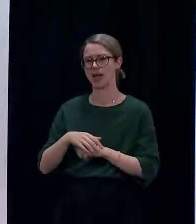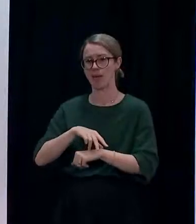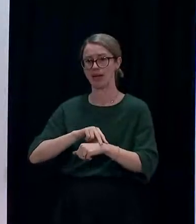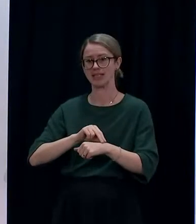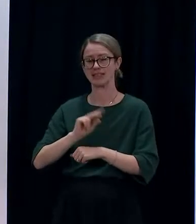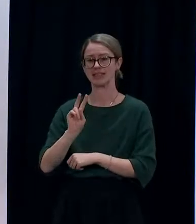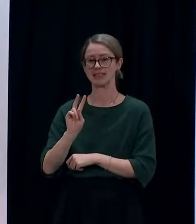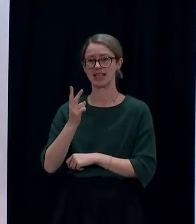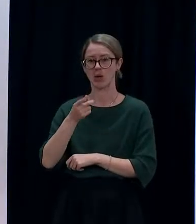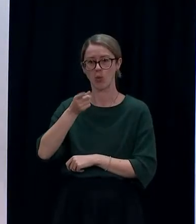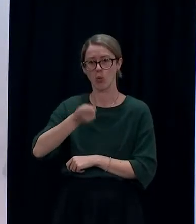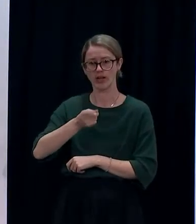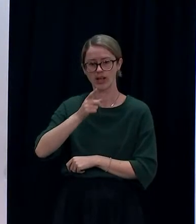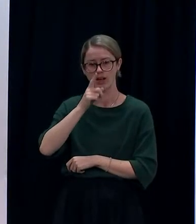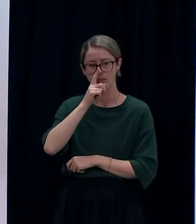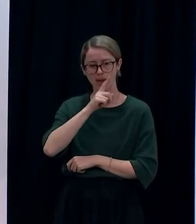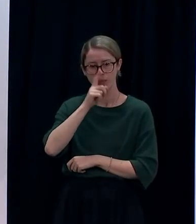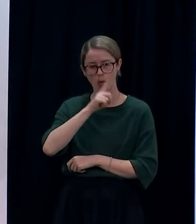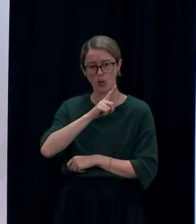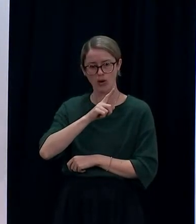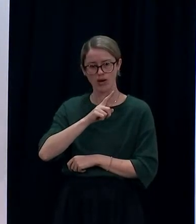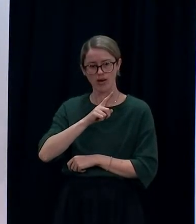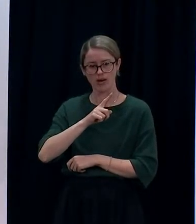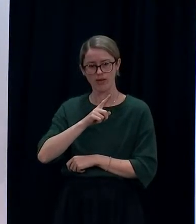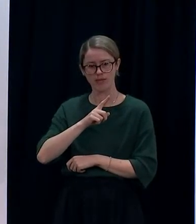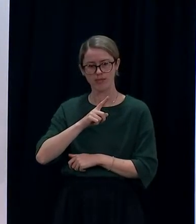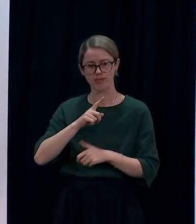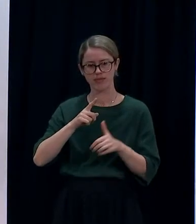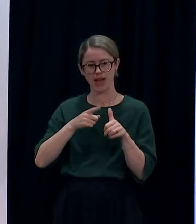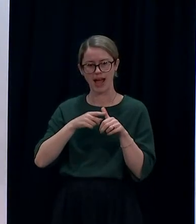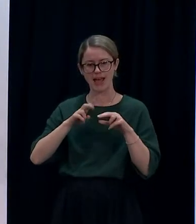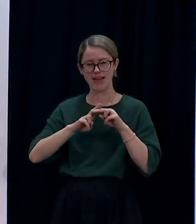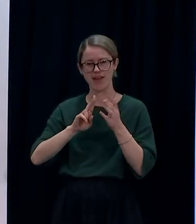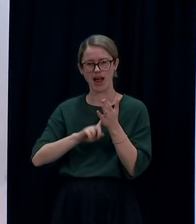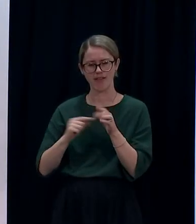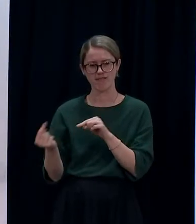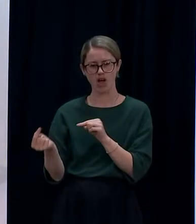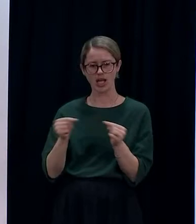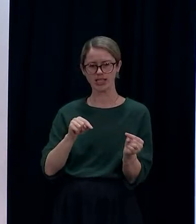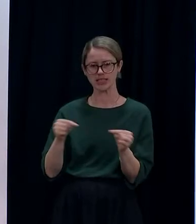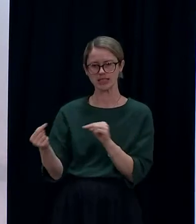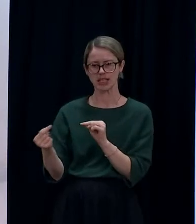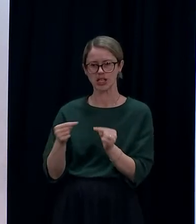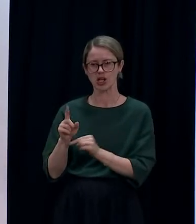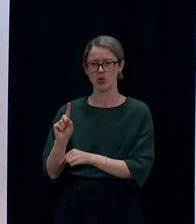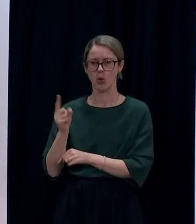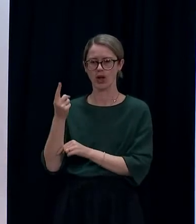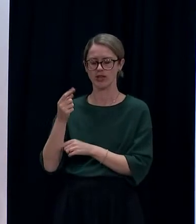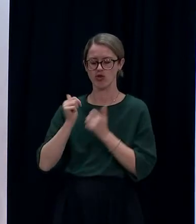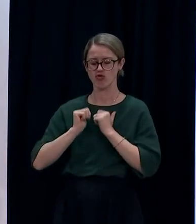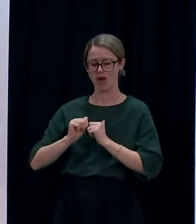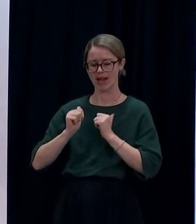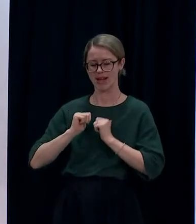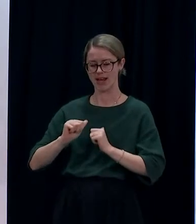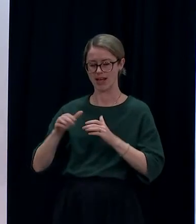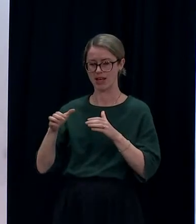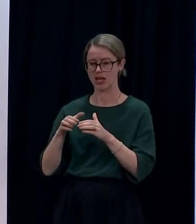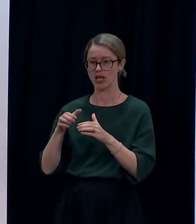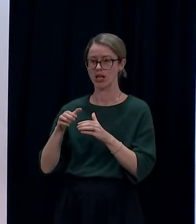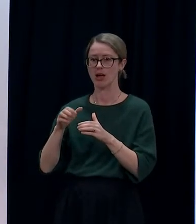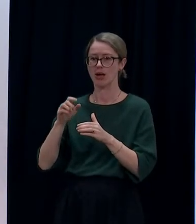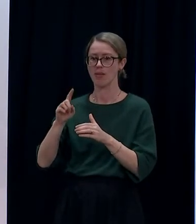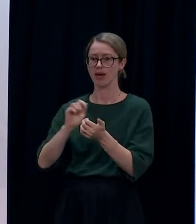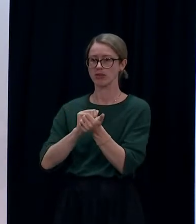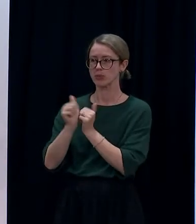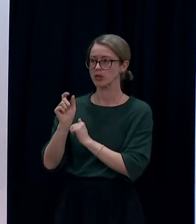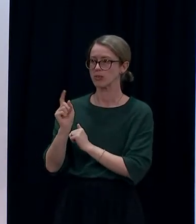warning to a group of BNNA fighters in Auckland for breaching their bubble to training level 4. As Sports Minister, should there be exemption to training given that